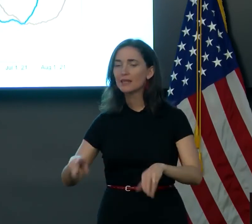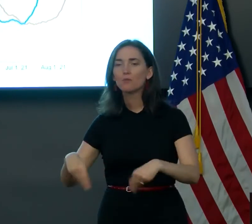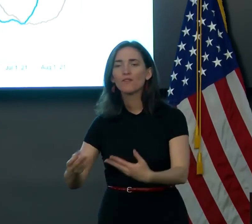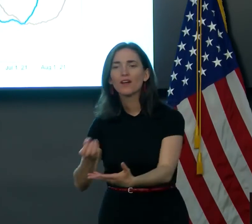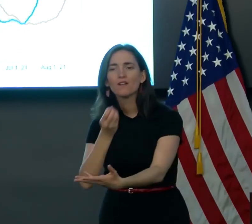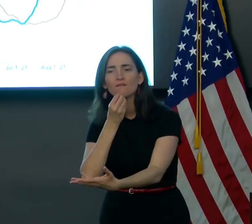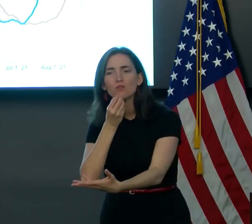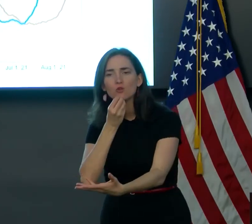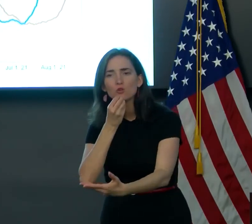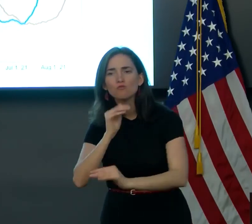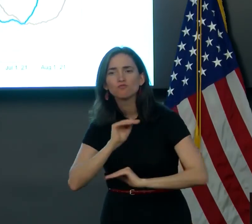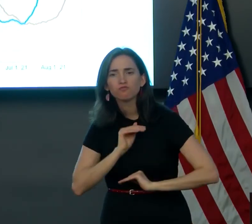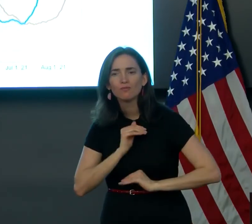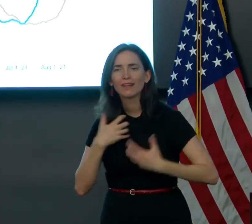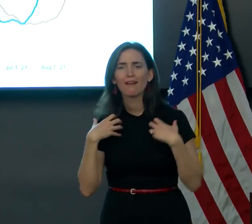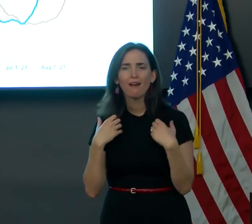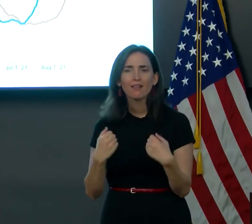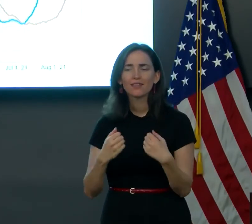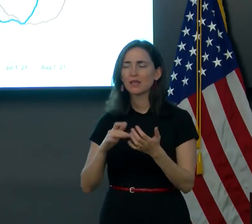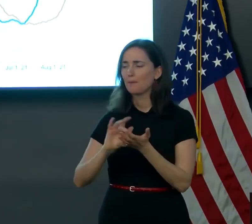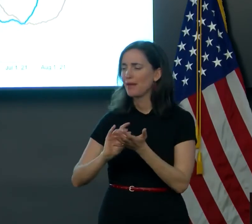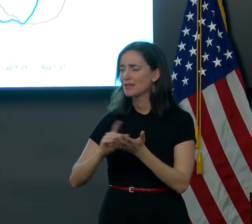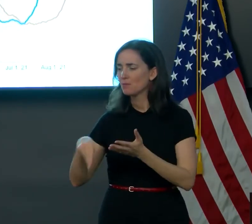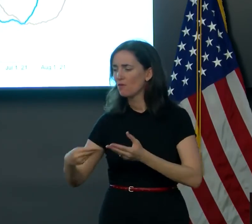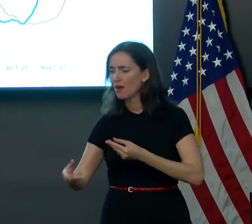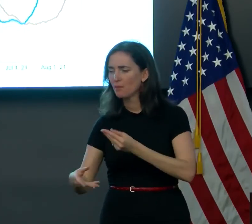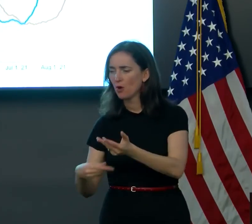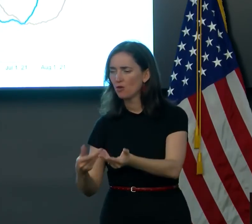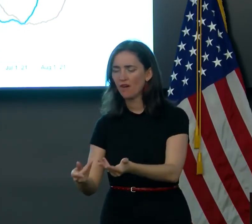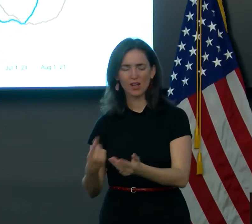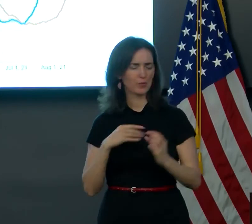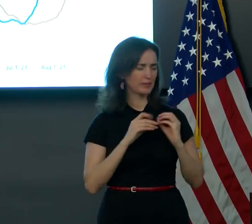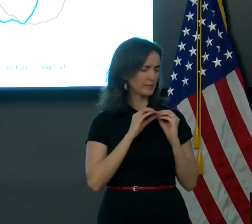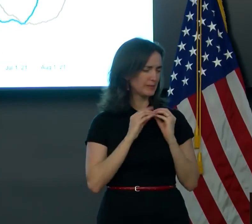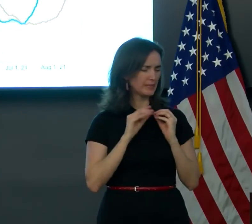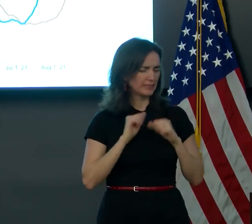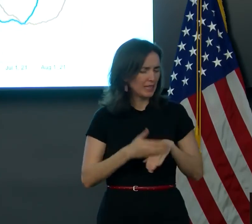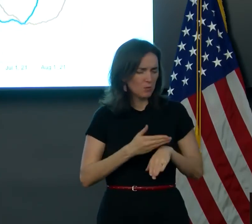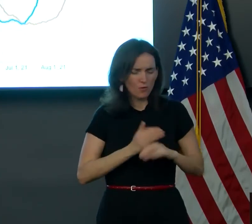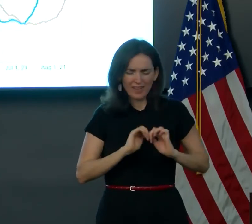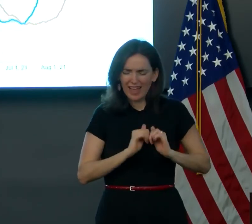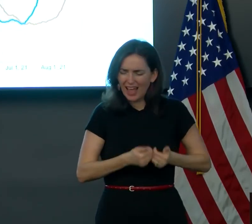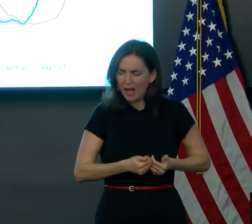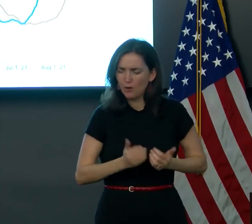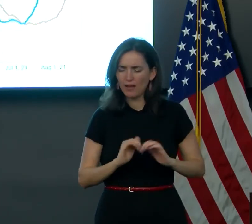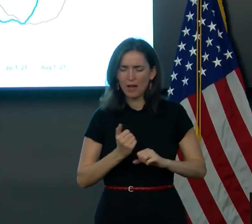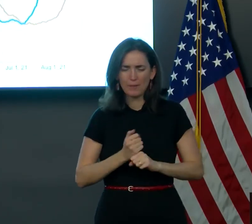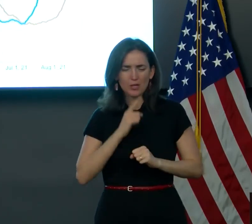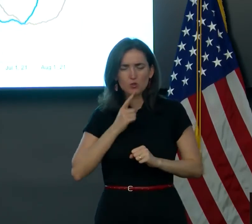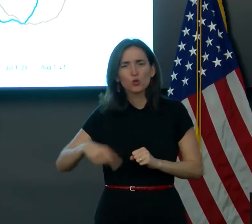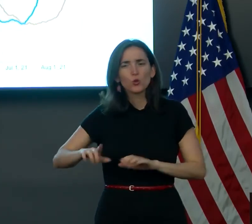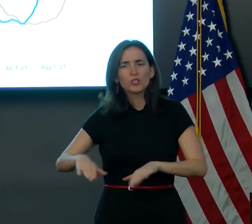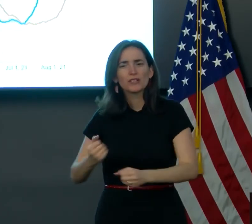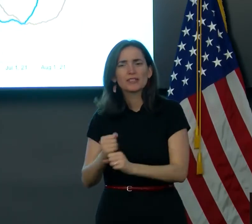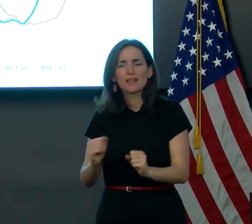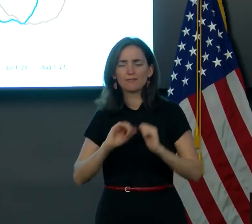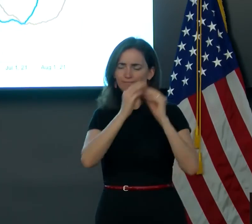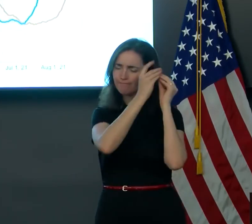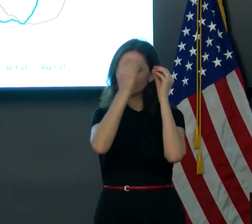children, we have to ask ourselves, what can we do better? How can we ensure that these children are